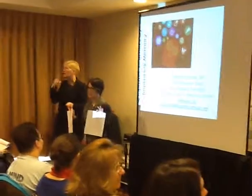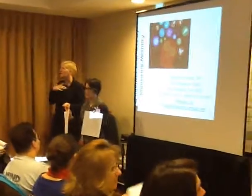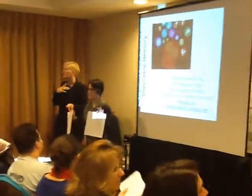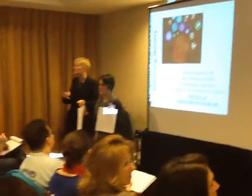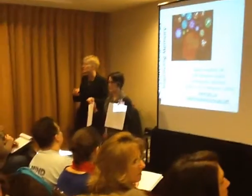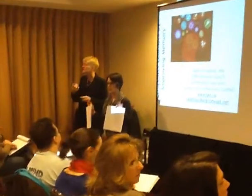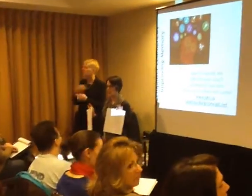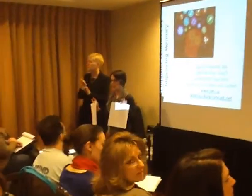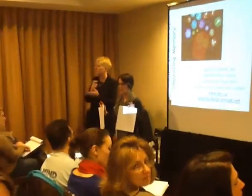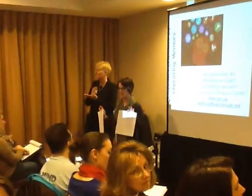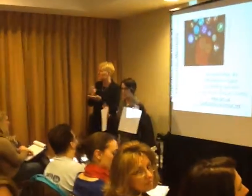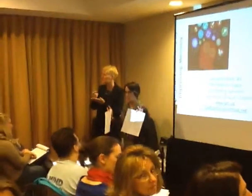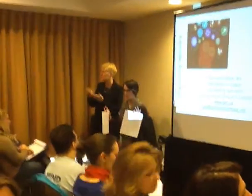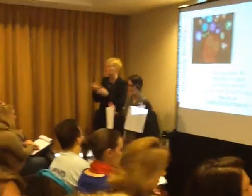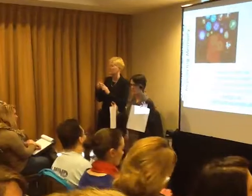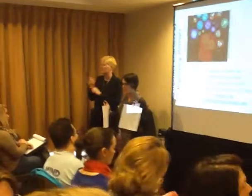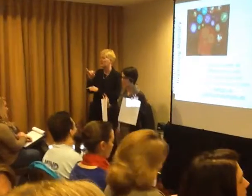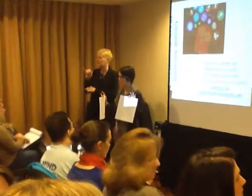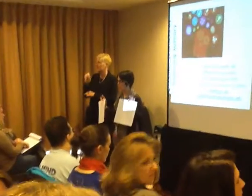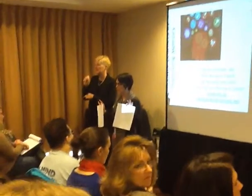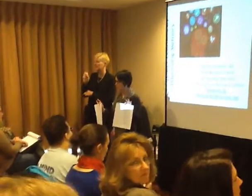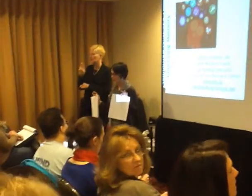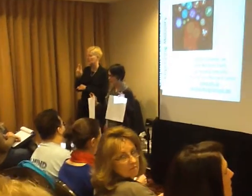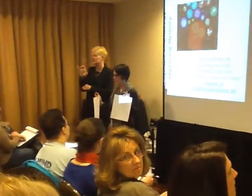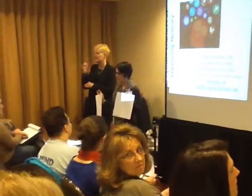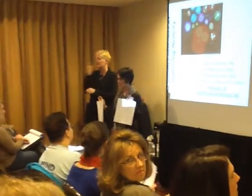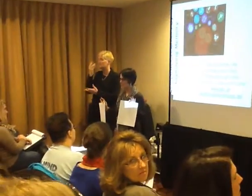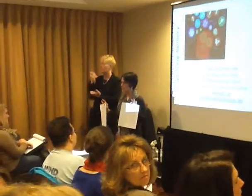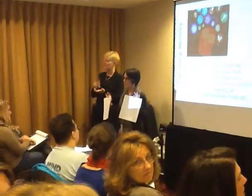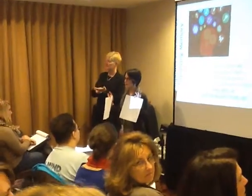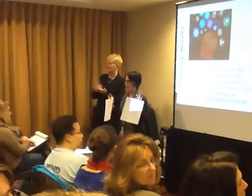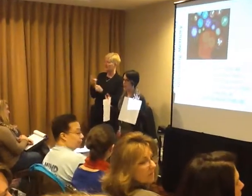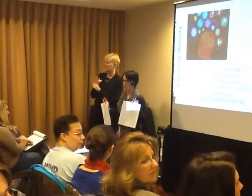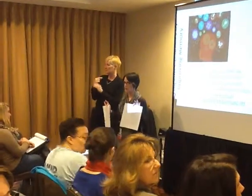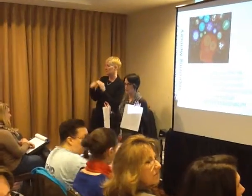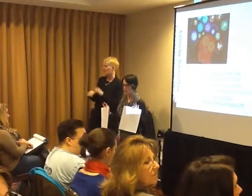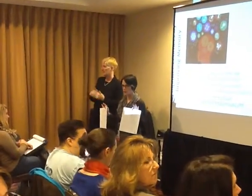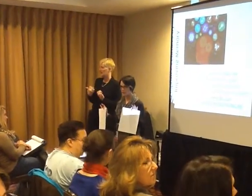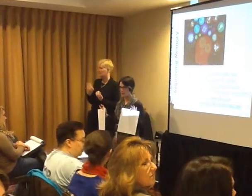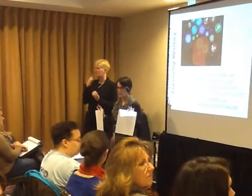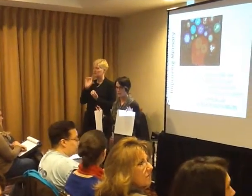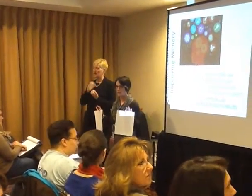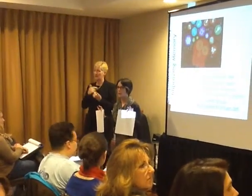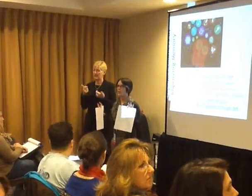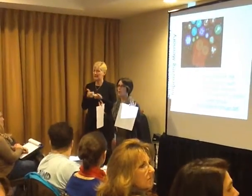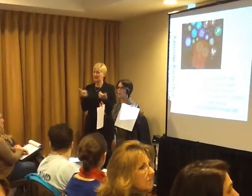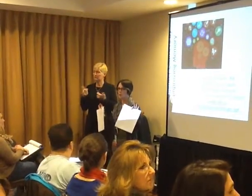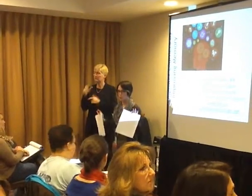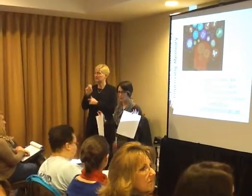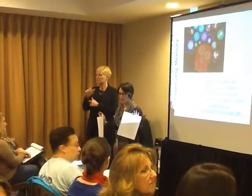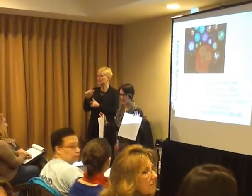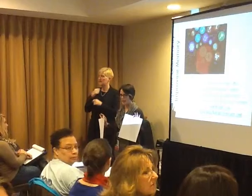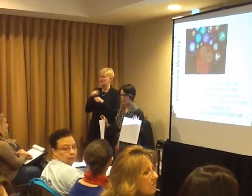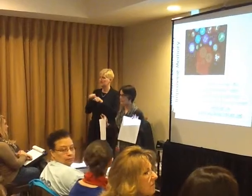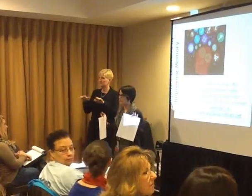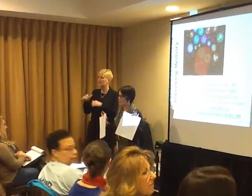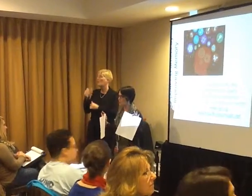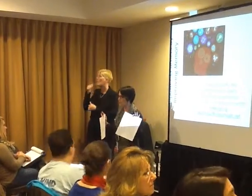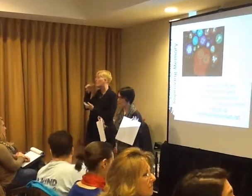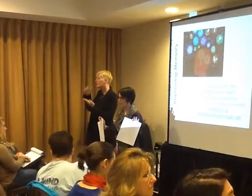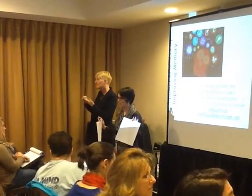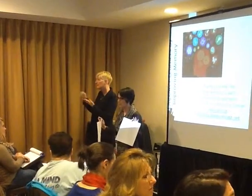free resources from ISRC, if you wanted to sign up with your email address for our electronic newsletter, or your mailing